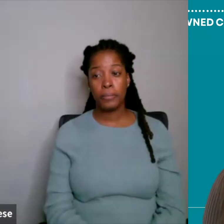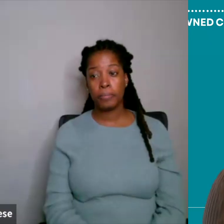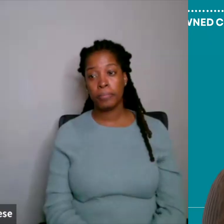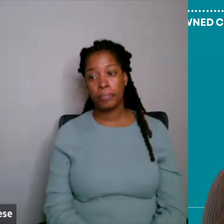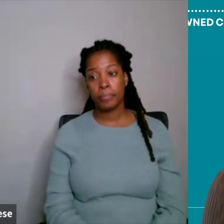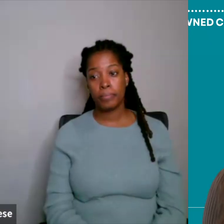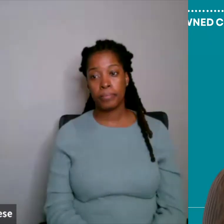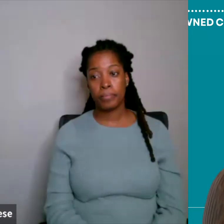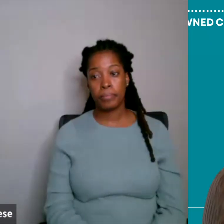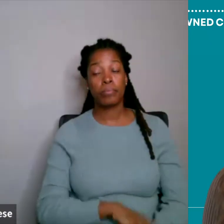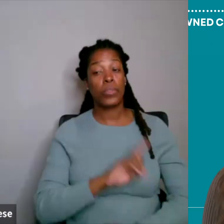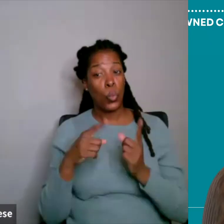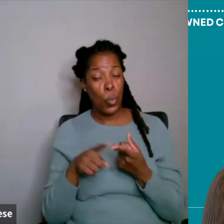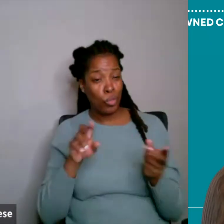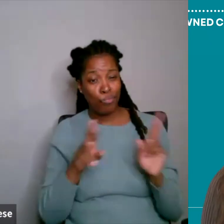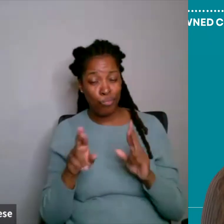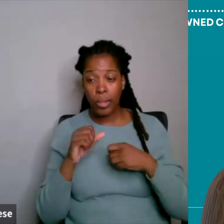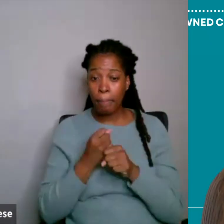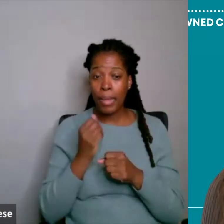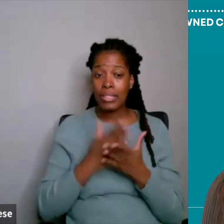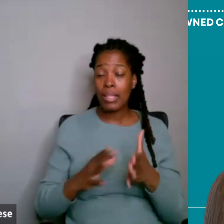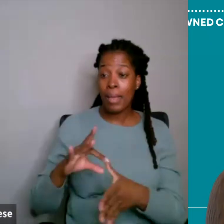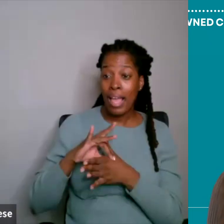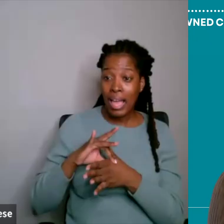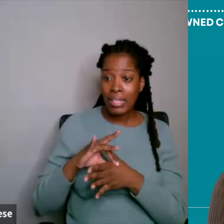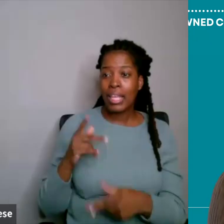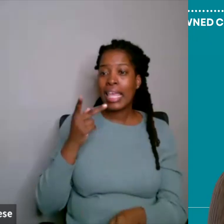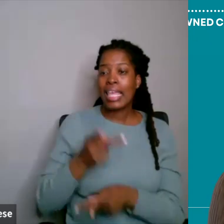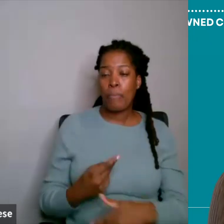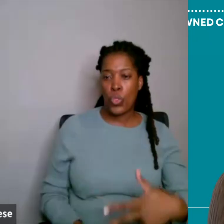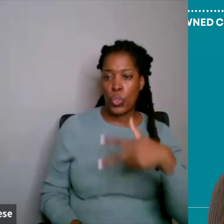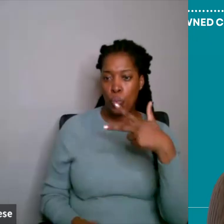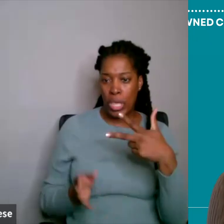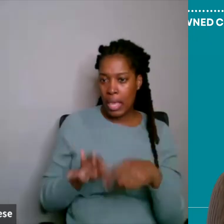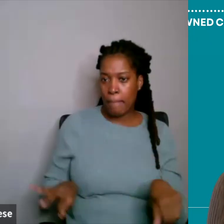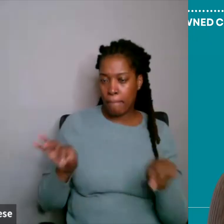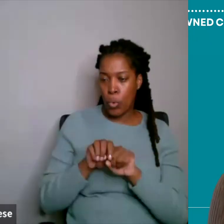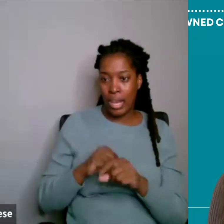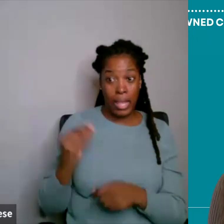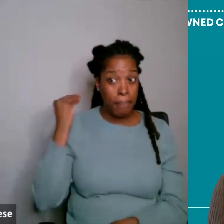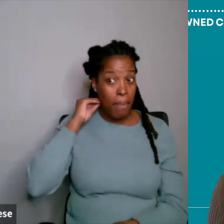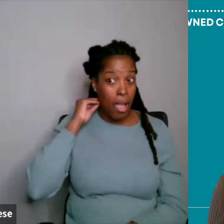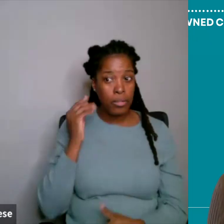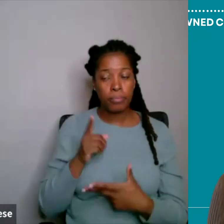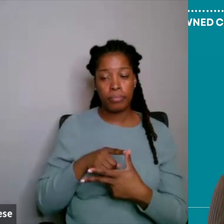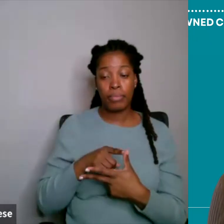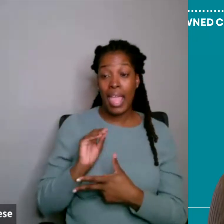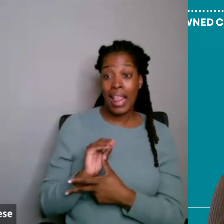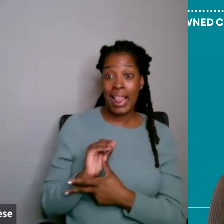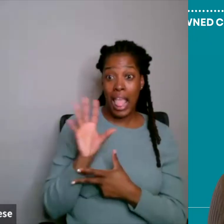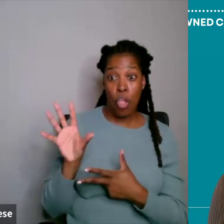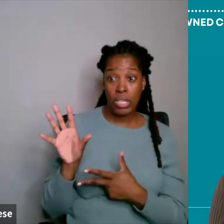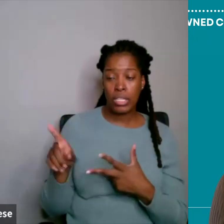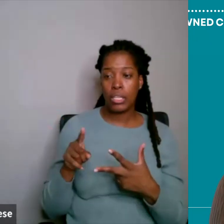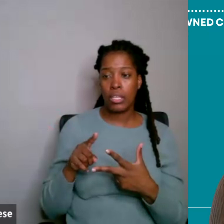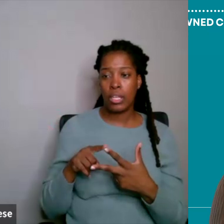When you're going to create content, keep three essentials in mind: clarity,